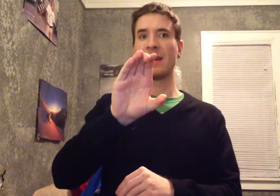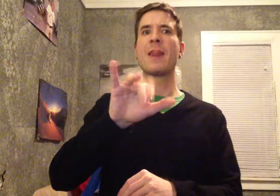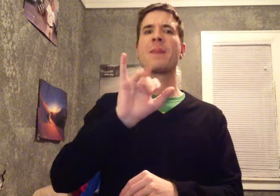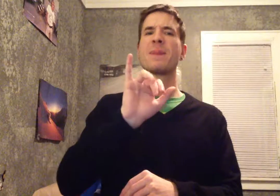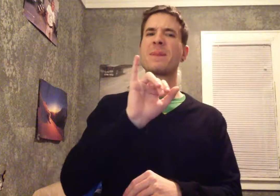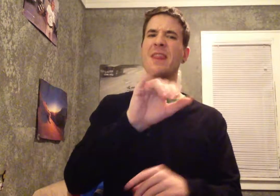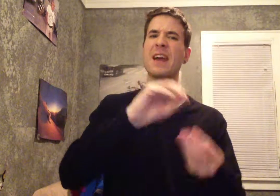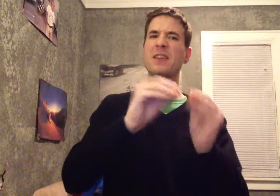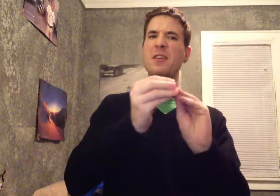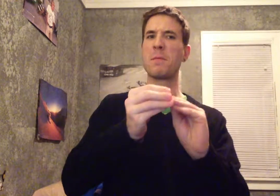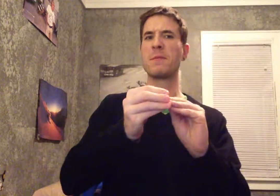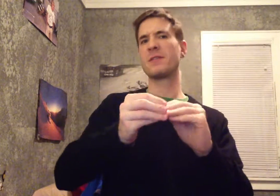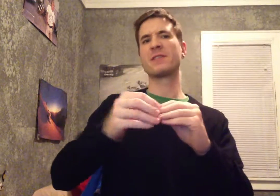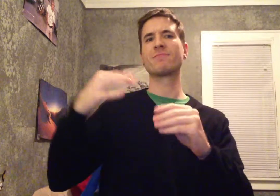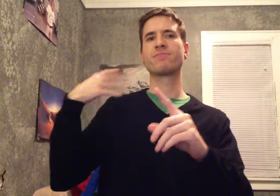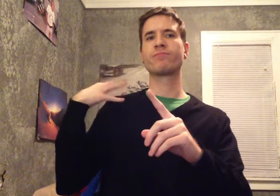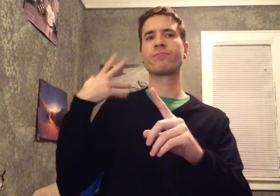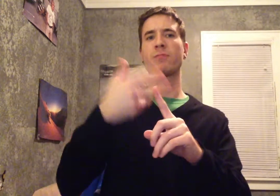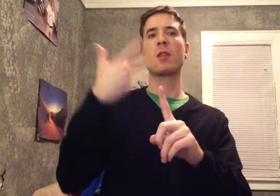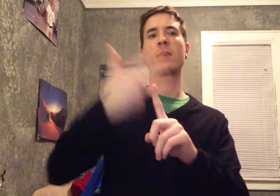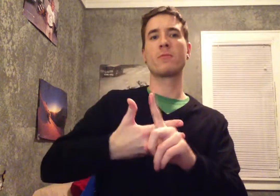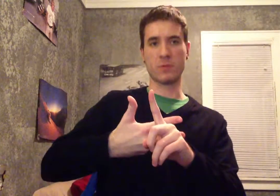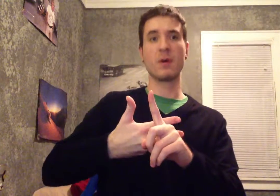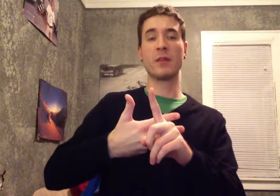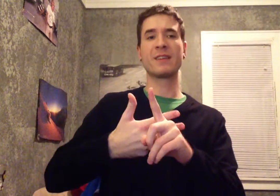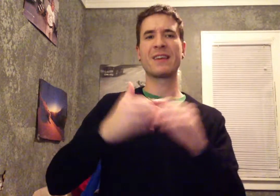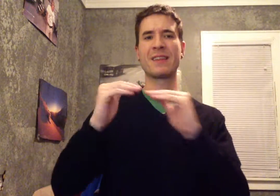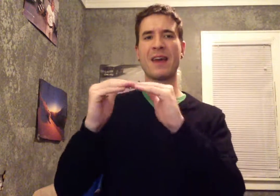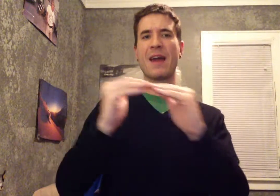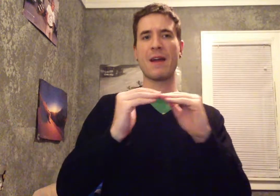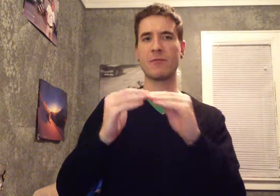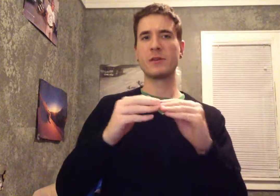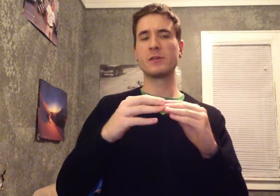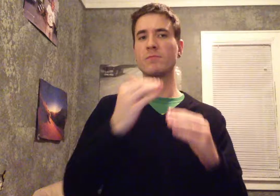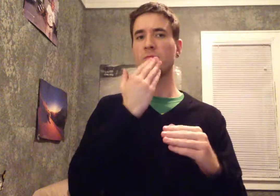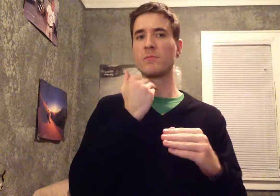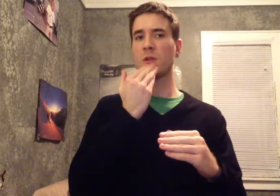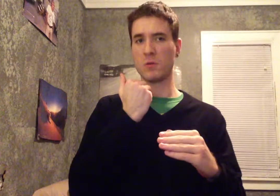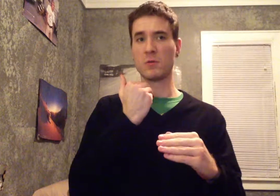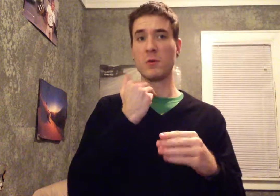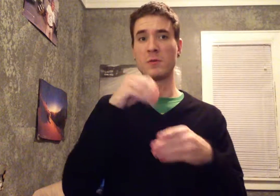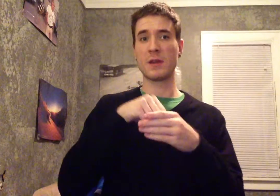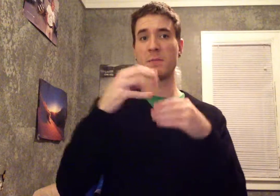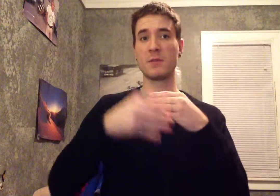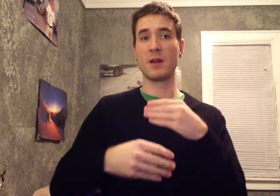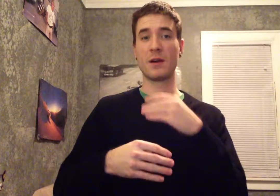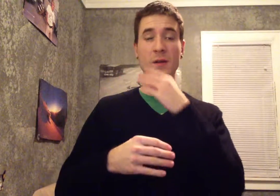lower. The American Diabetes Association has slightly different guidelines.